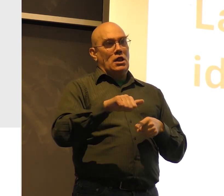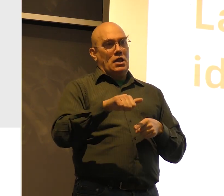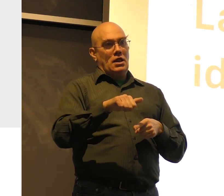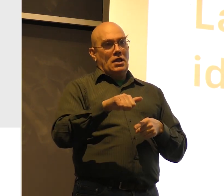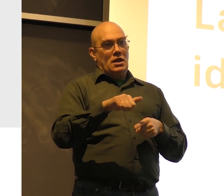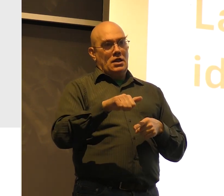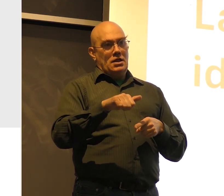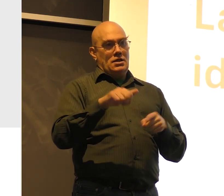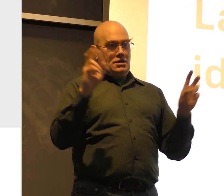I Have Reversal